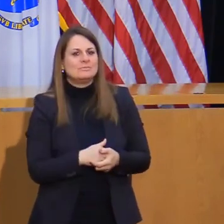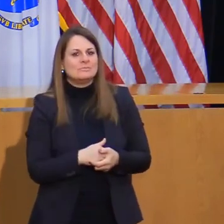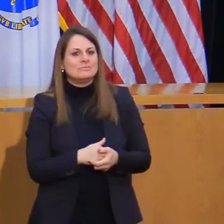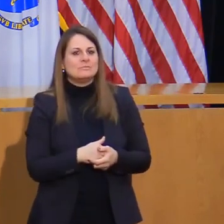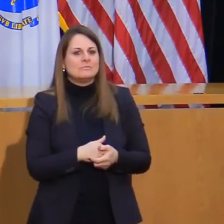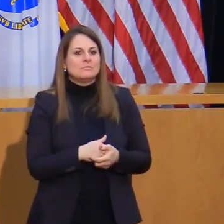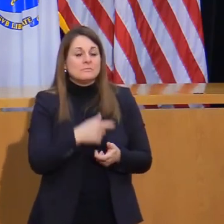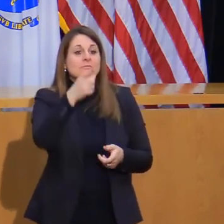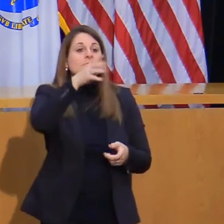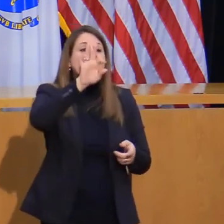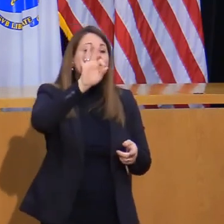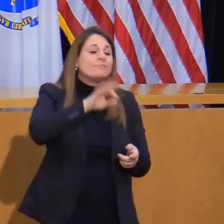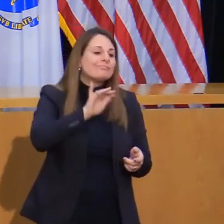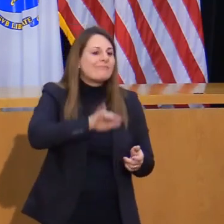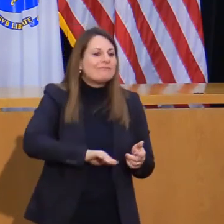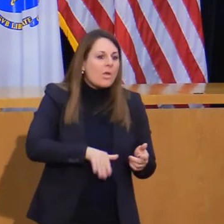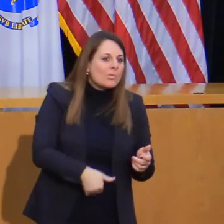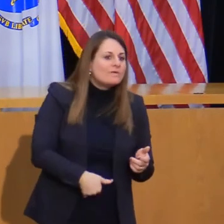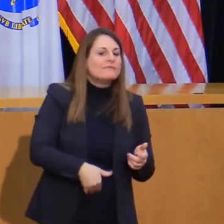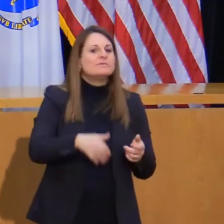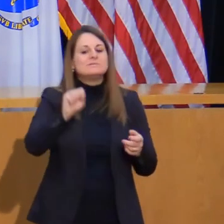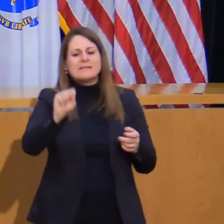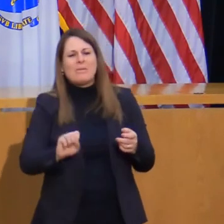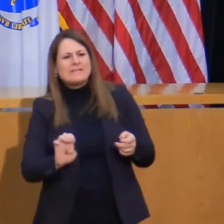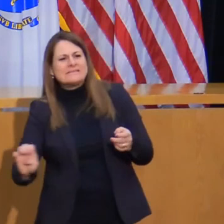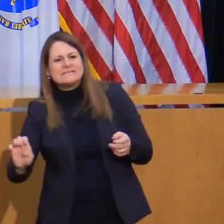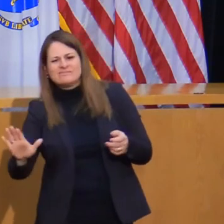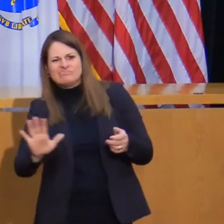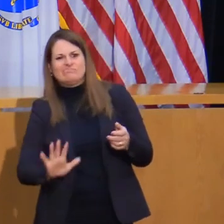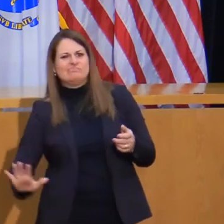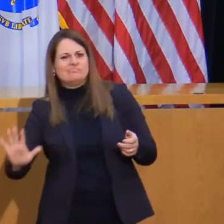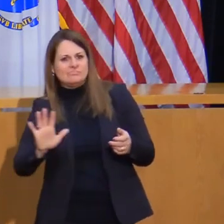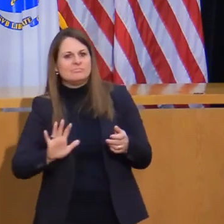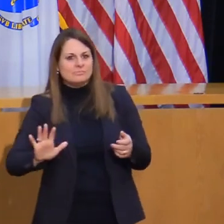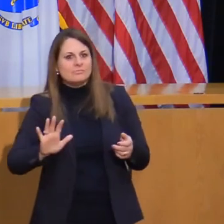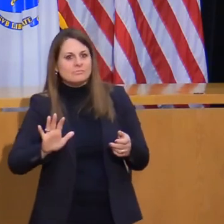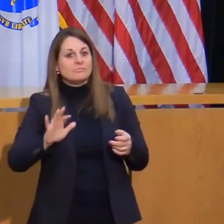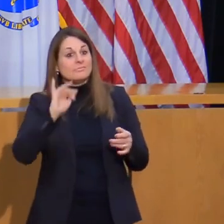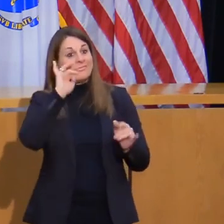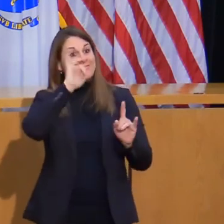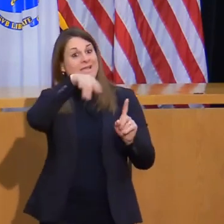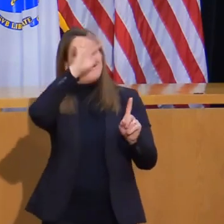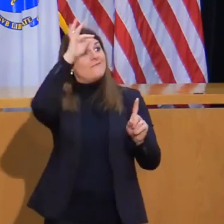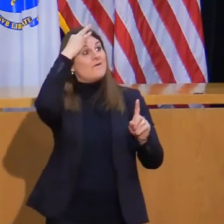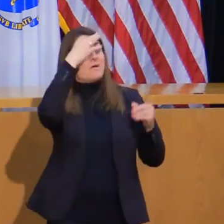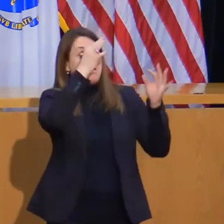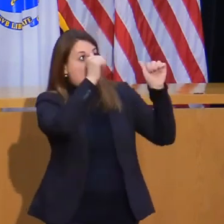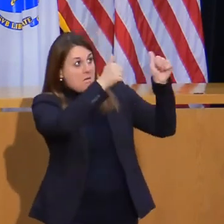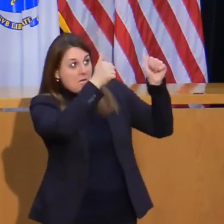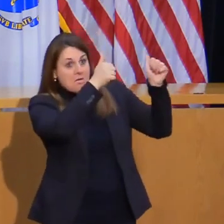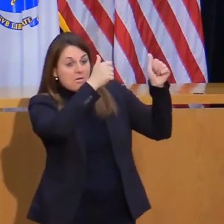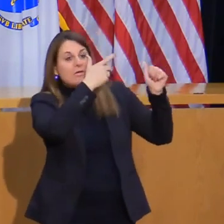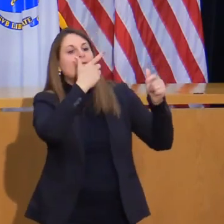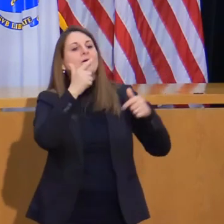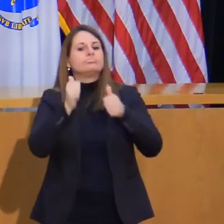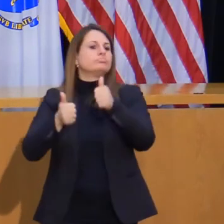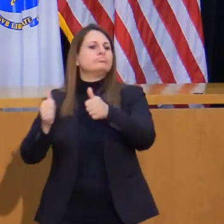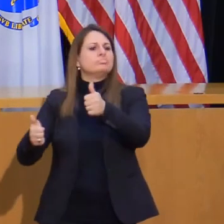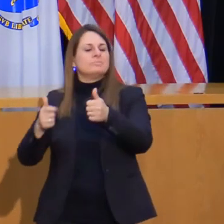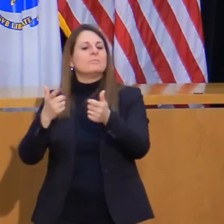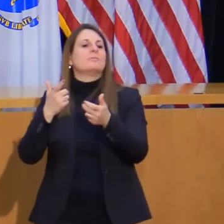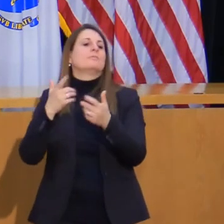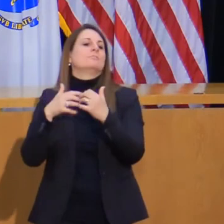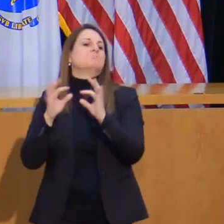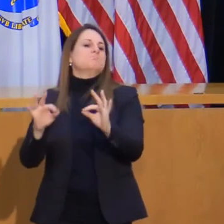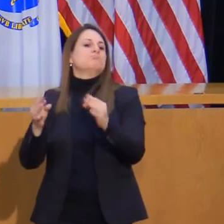this is something that the legislature wants to work on, I think it's a great idea, because if you believe